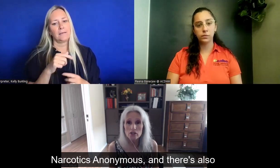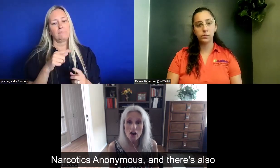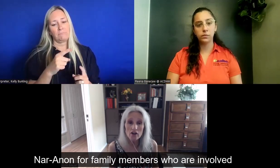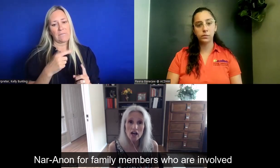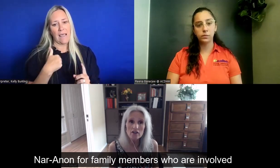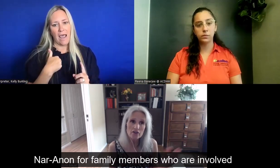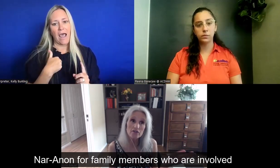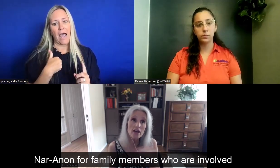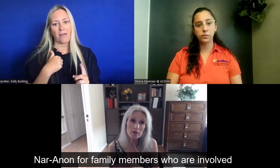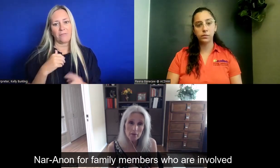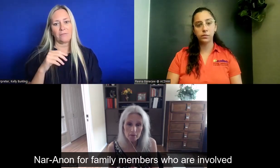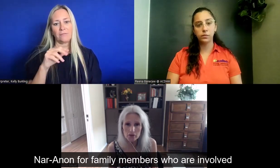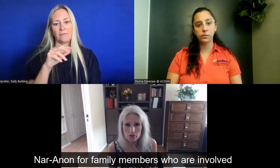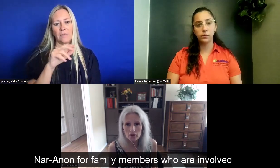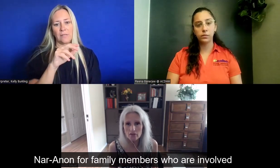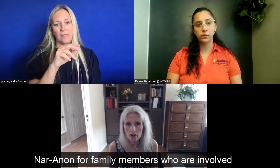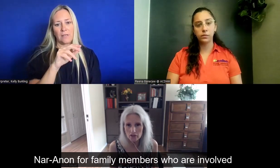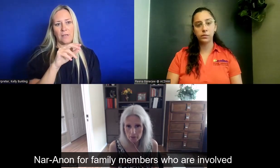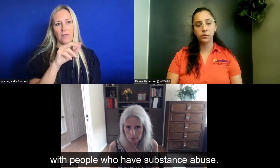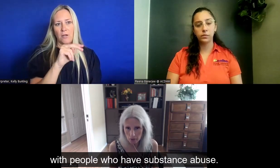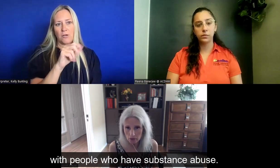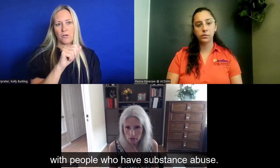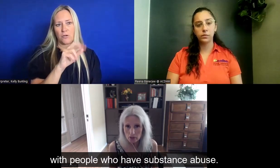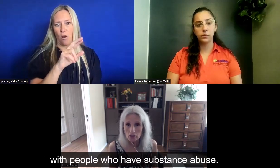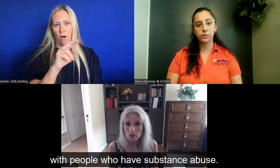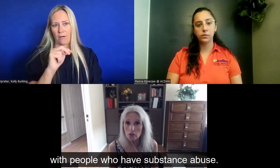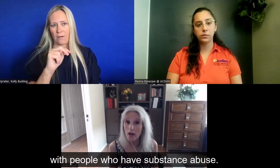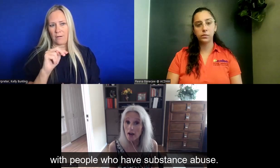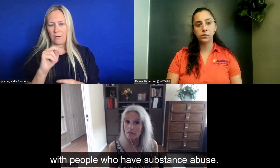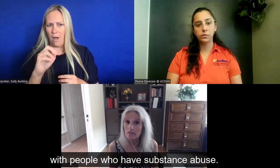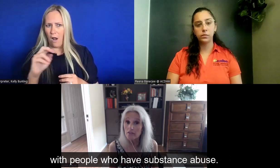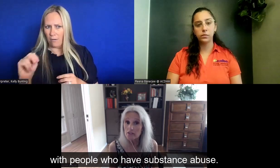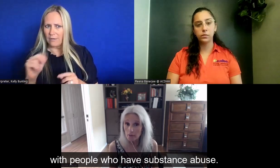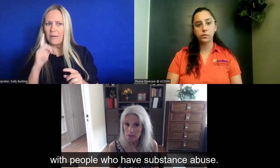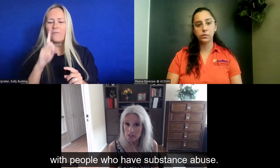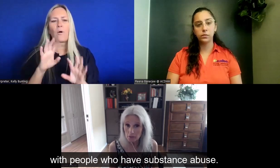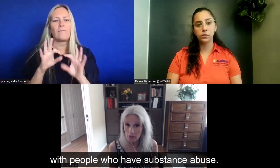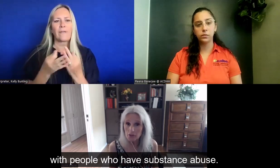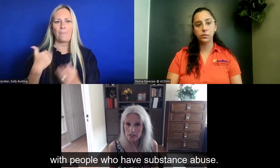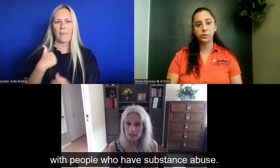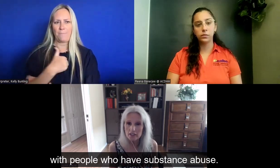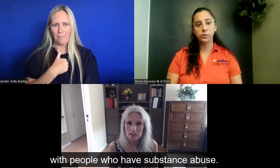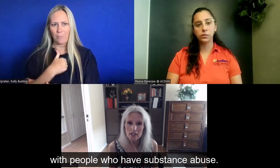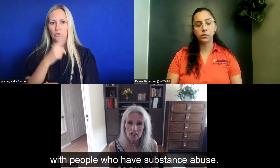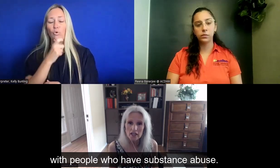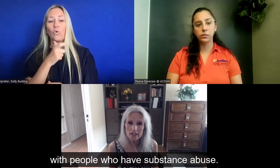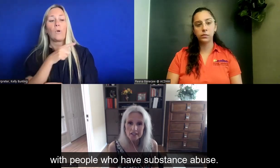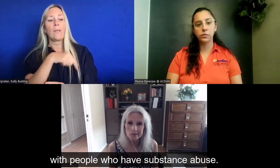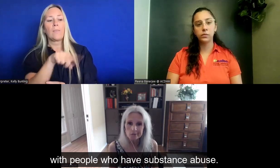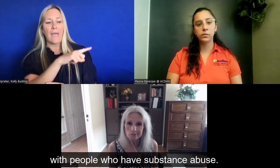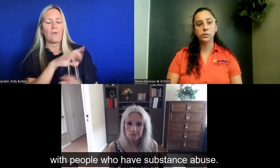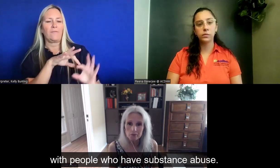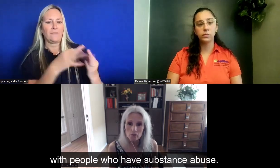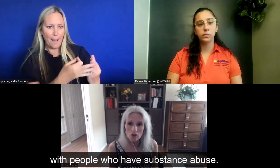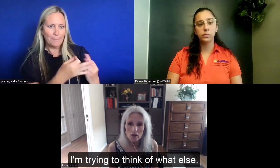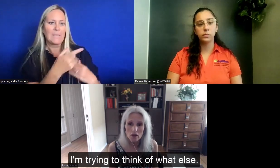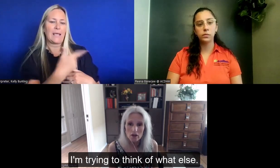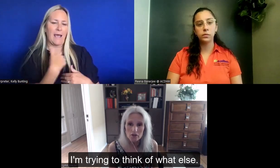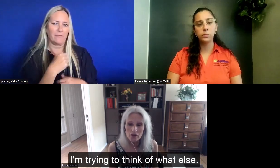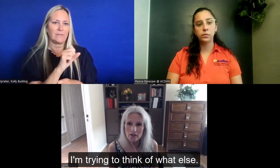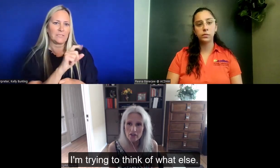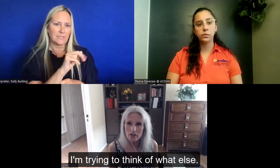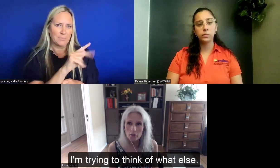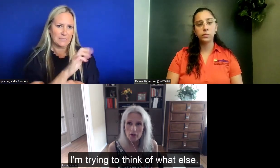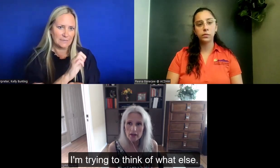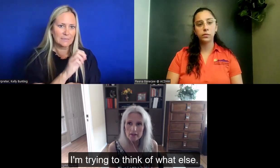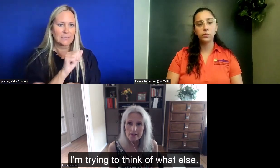also Nar-Anon for family members who are involved with people who have substance abuse. I'm